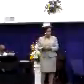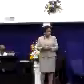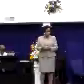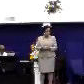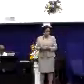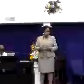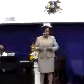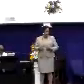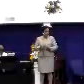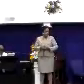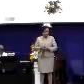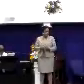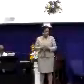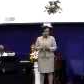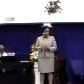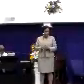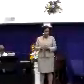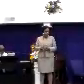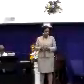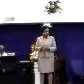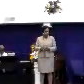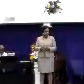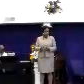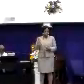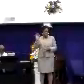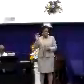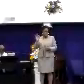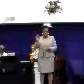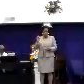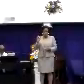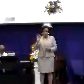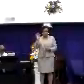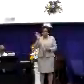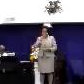I gotta come back. Pastor ever let me preach again, I'll come back.